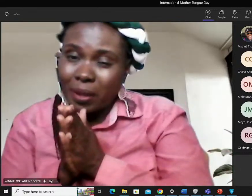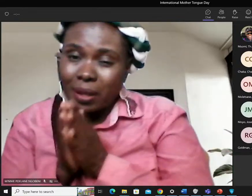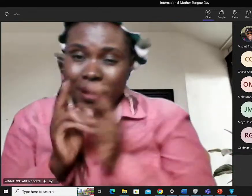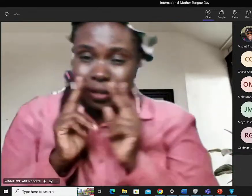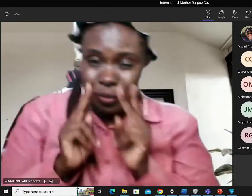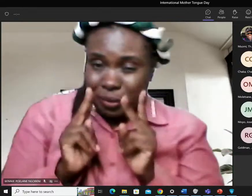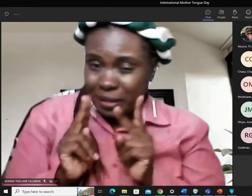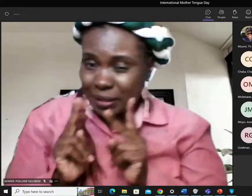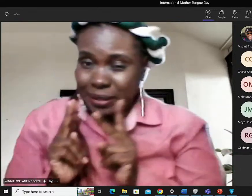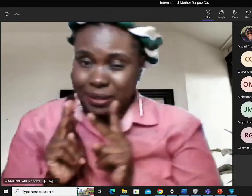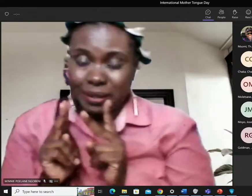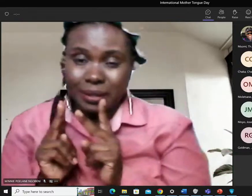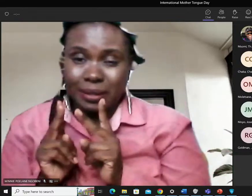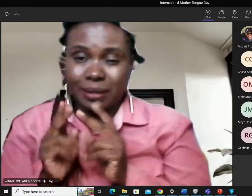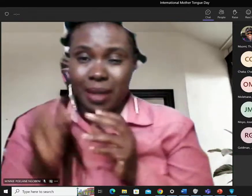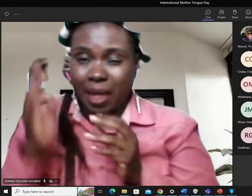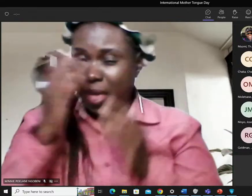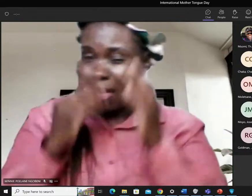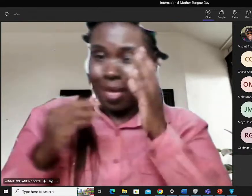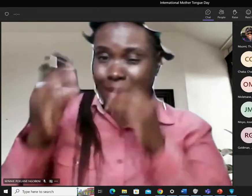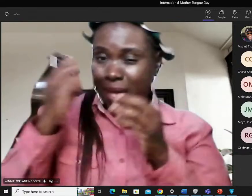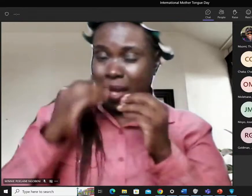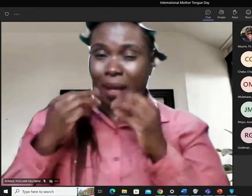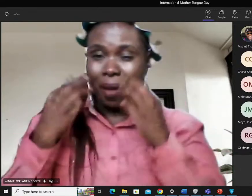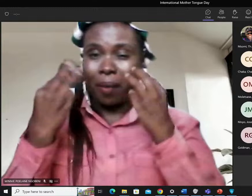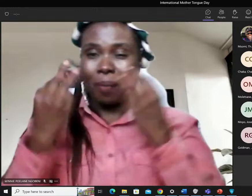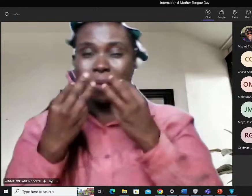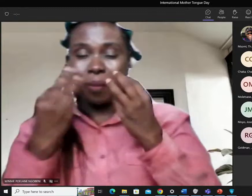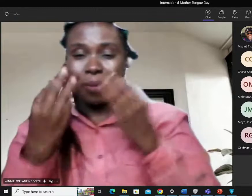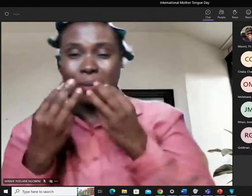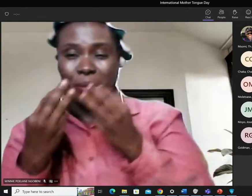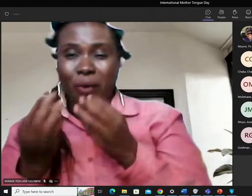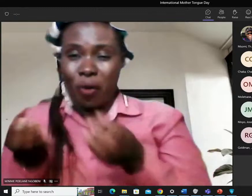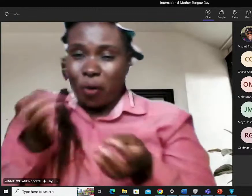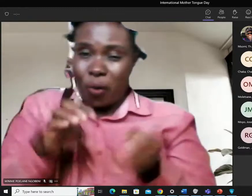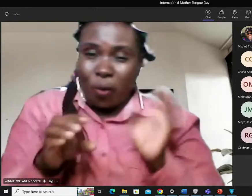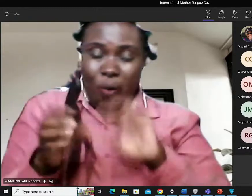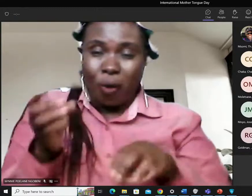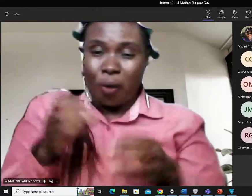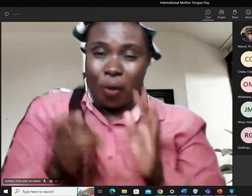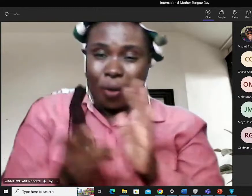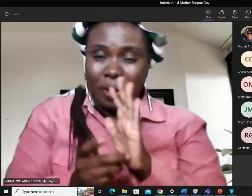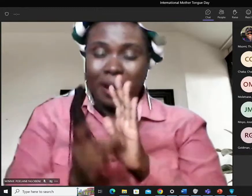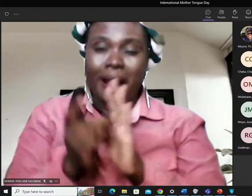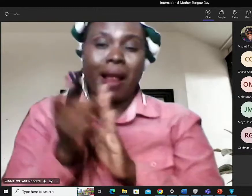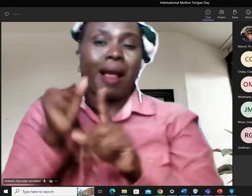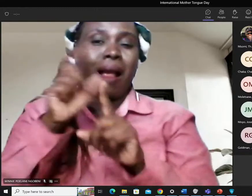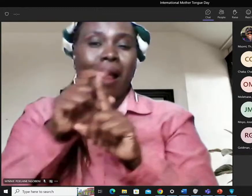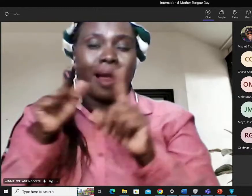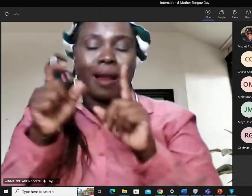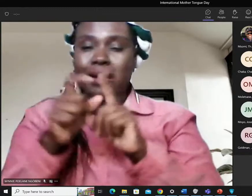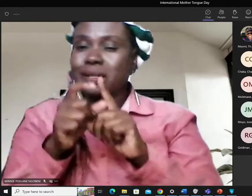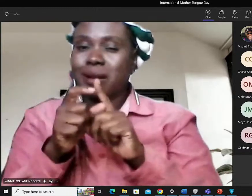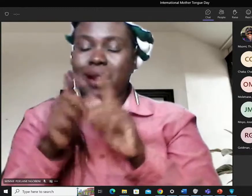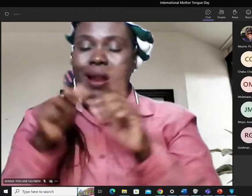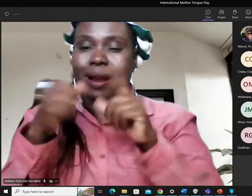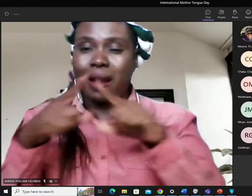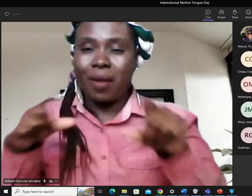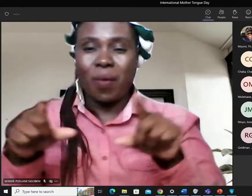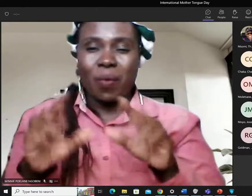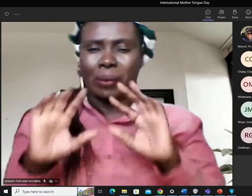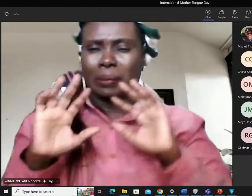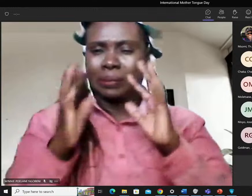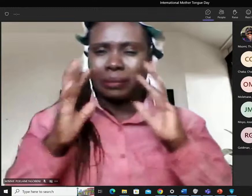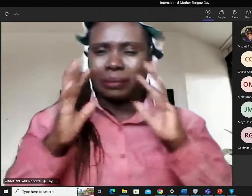see young people contributing to the development of our indigenous languages. I think that deserves a round of applause.